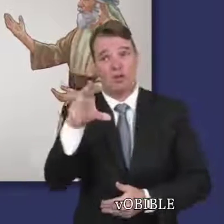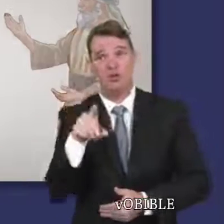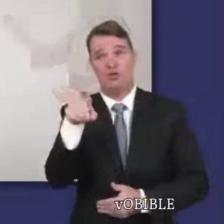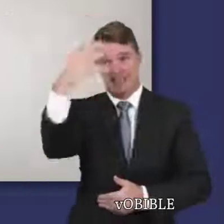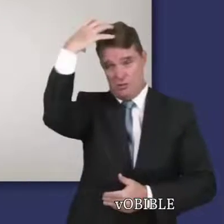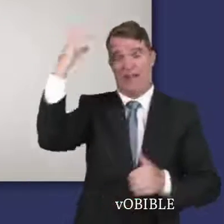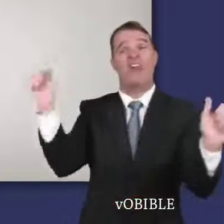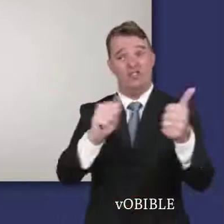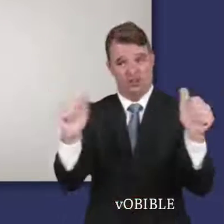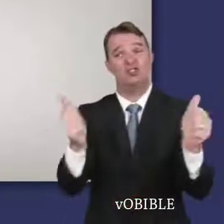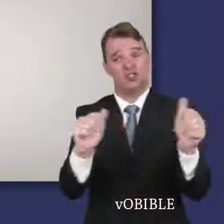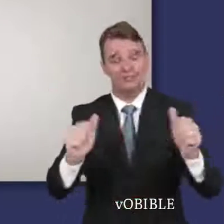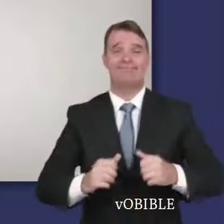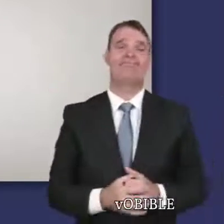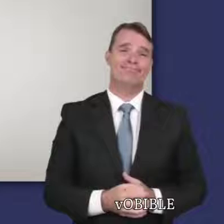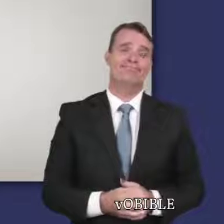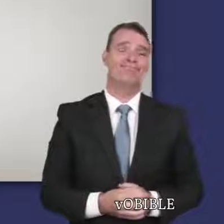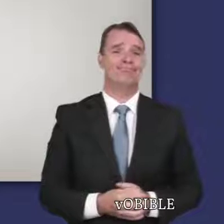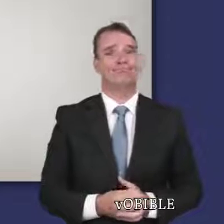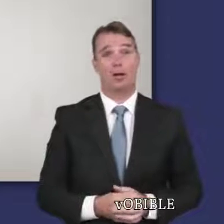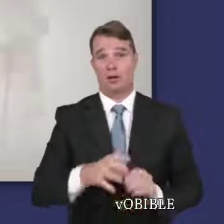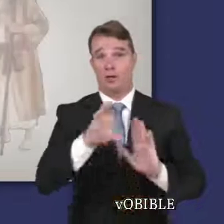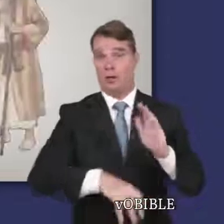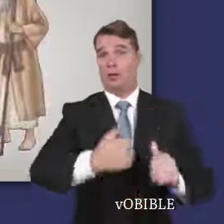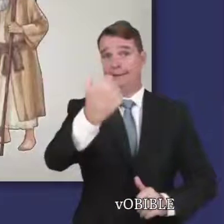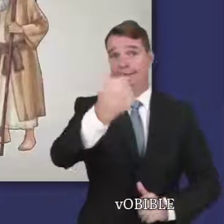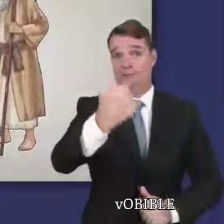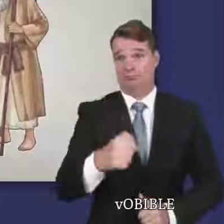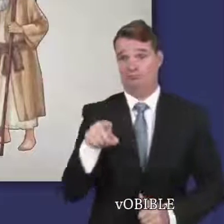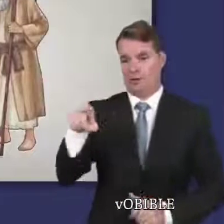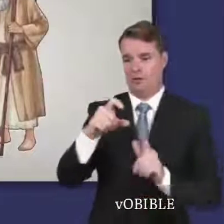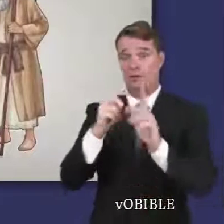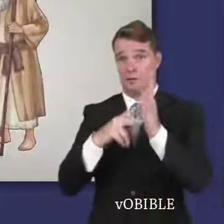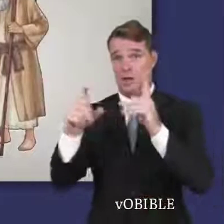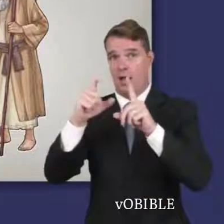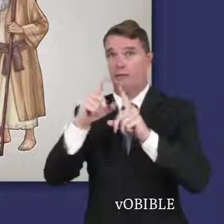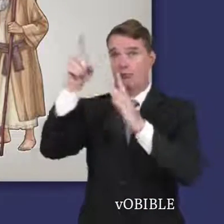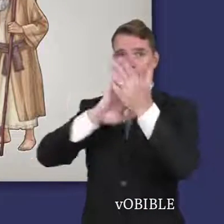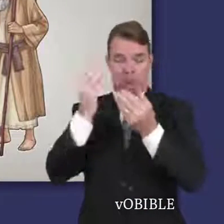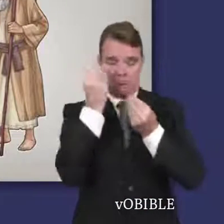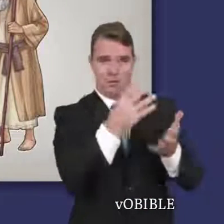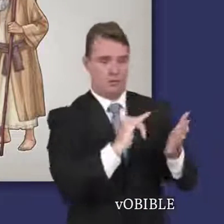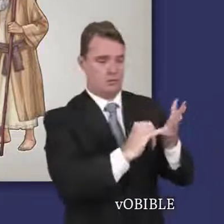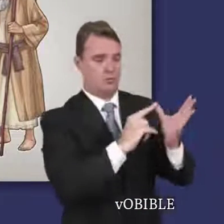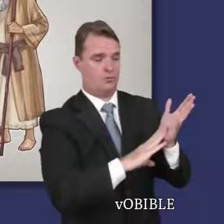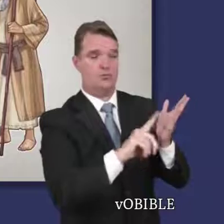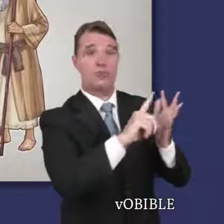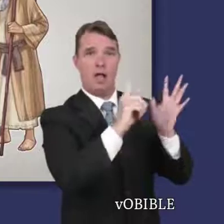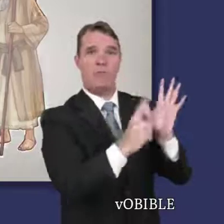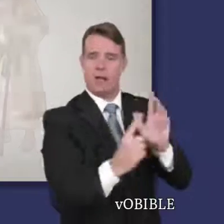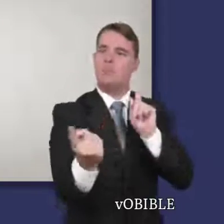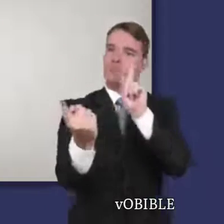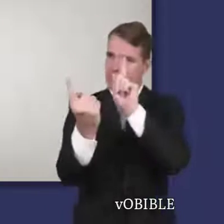king. In chapter 16, Samuel anoints David, a son of Jesse, to be the next